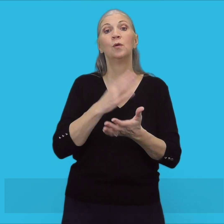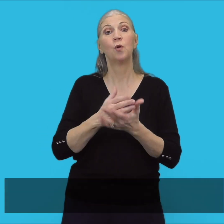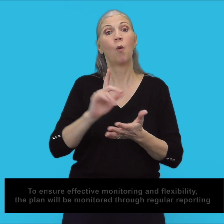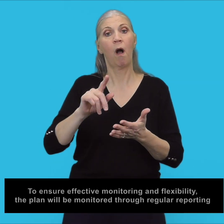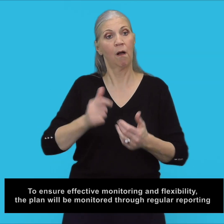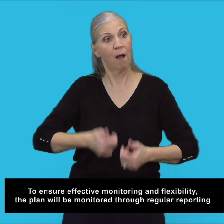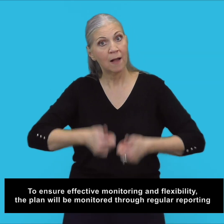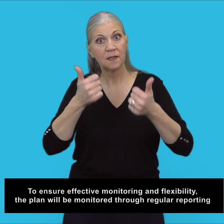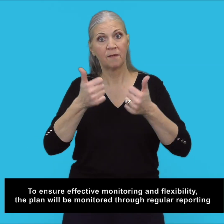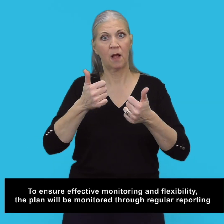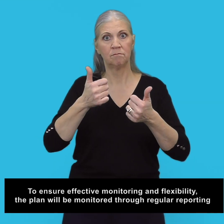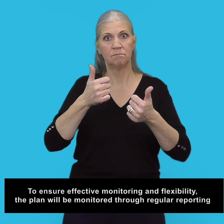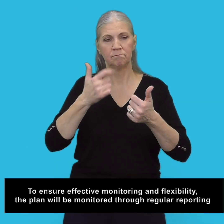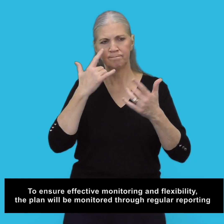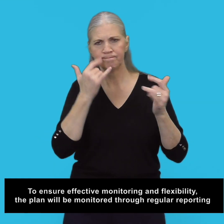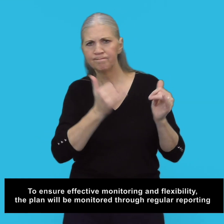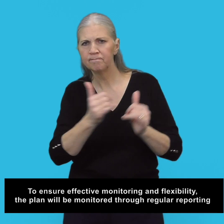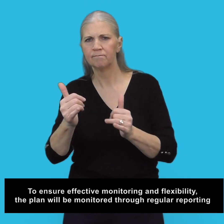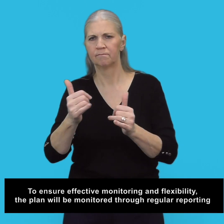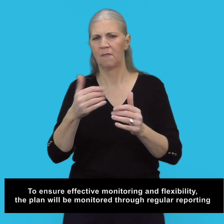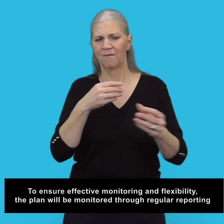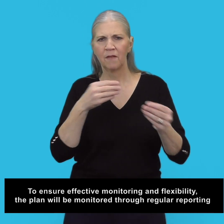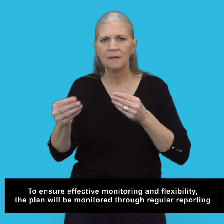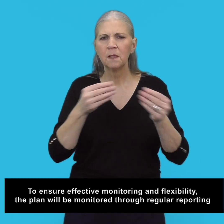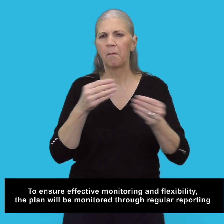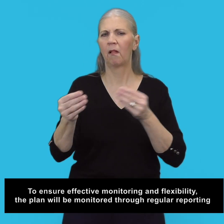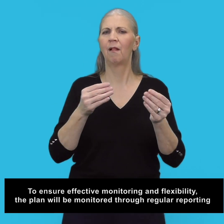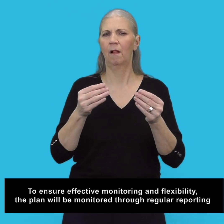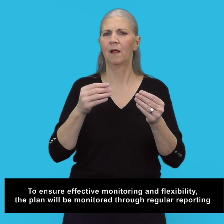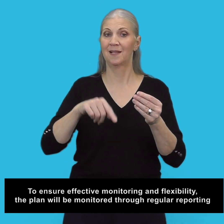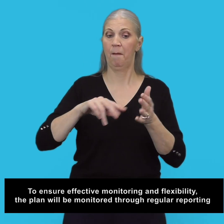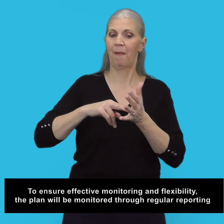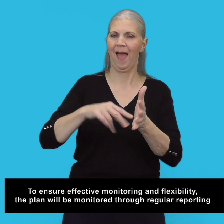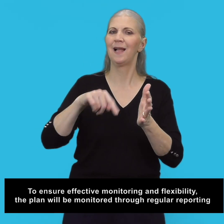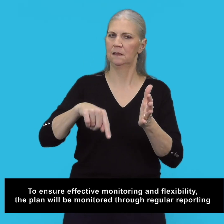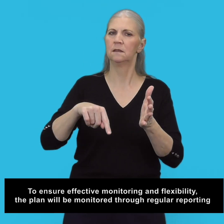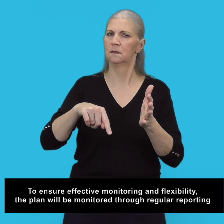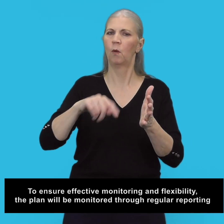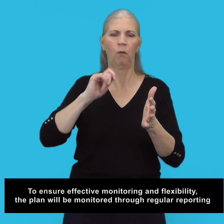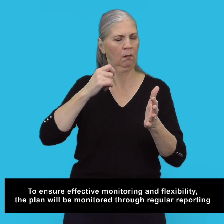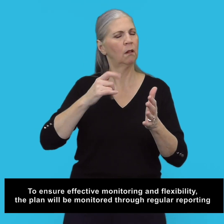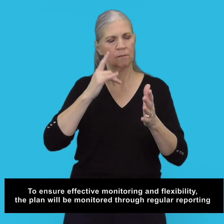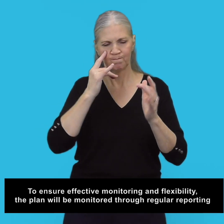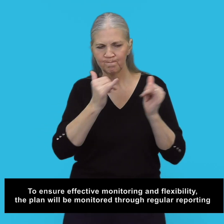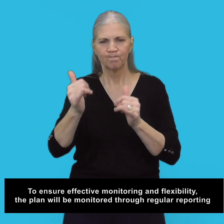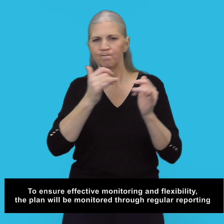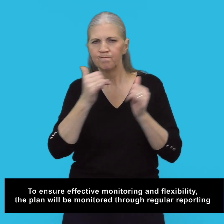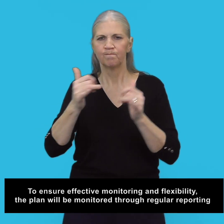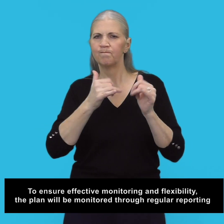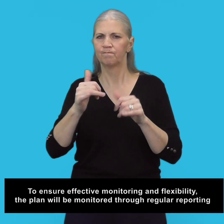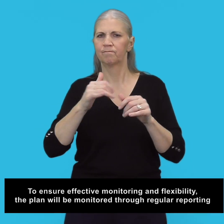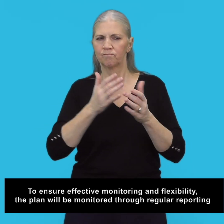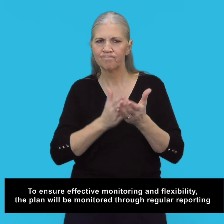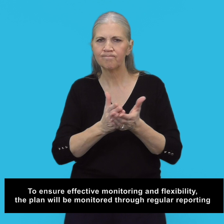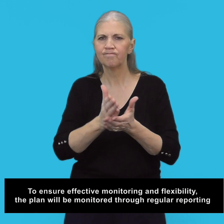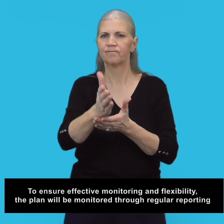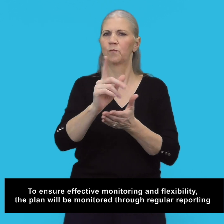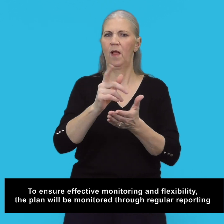To ensure effective monitoring and flexibility, the plan will be monitored through regular reporting to the